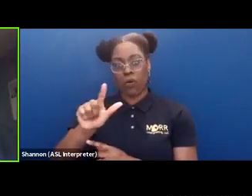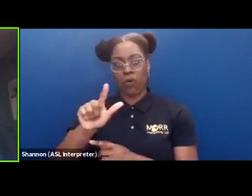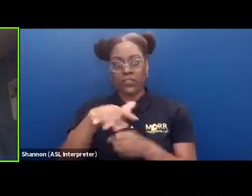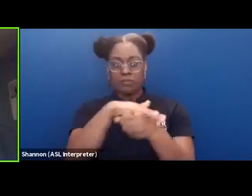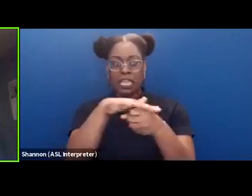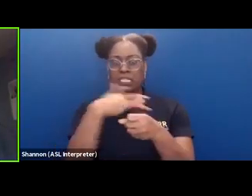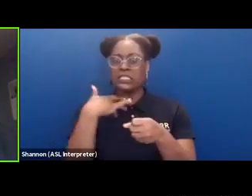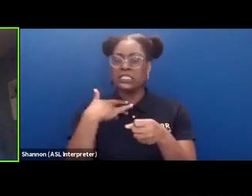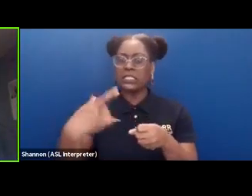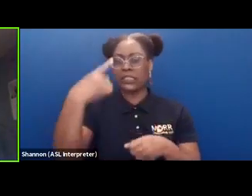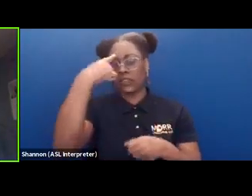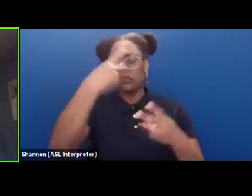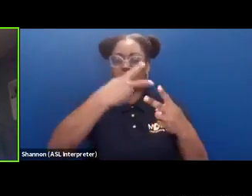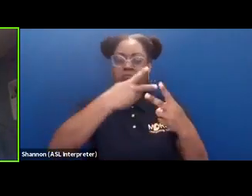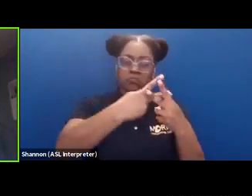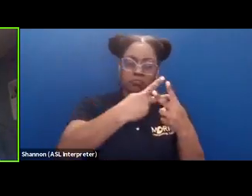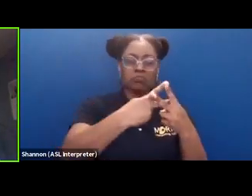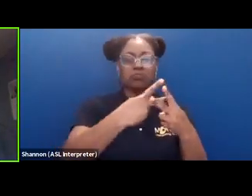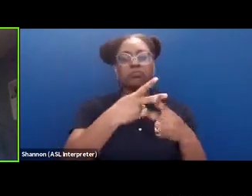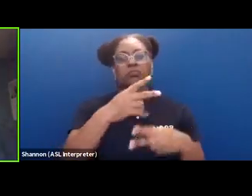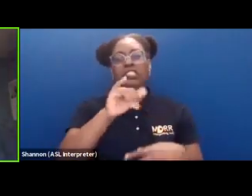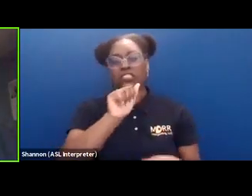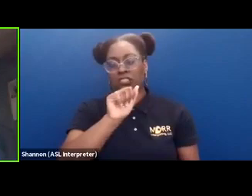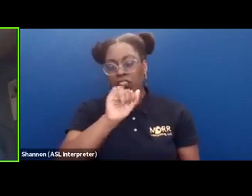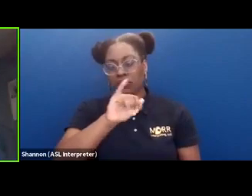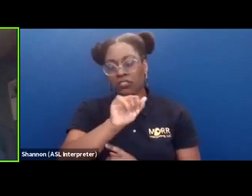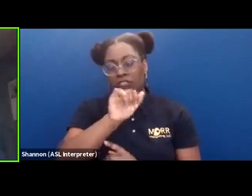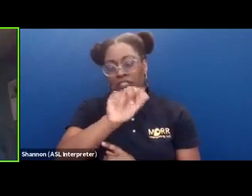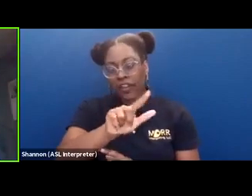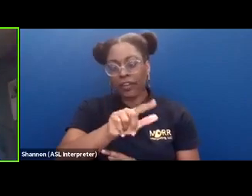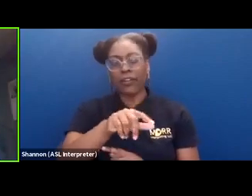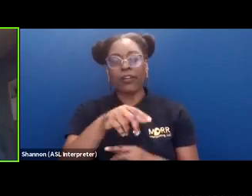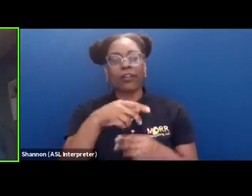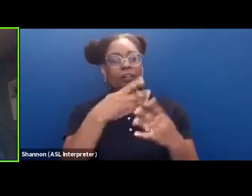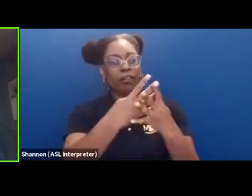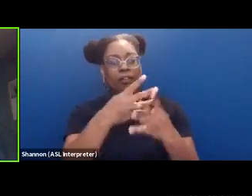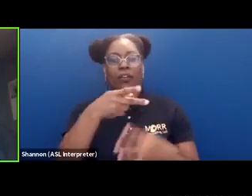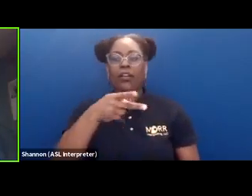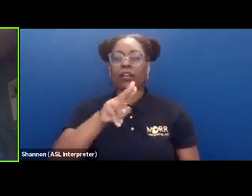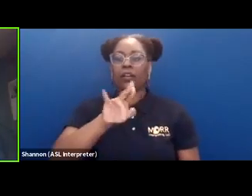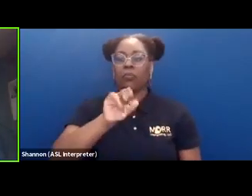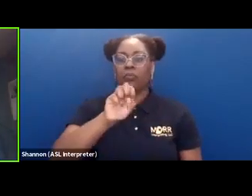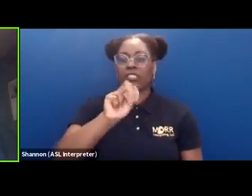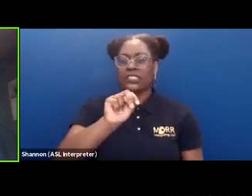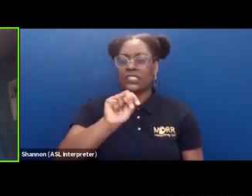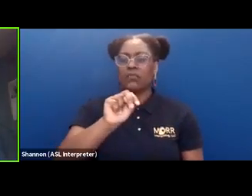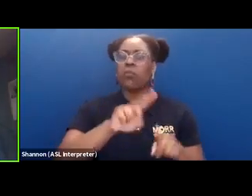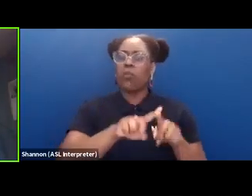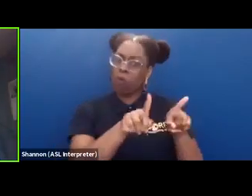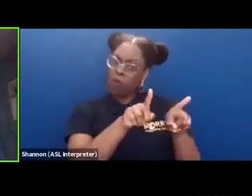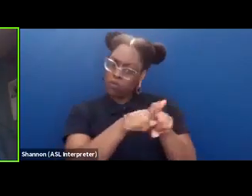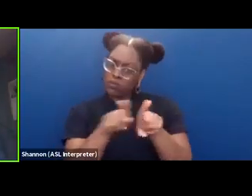Because we forget that in public education, there are very many disabled children